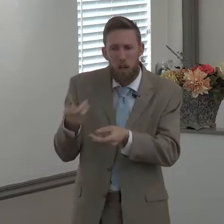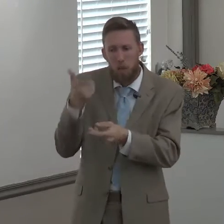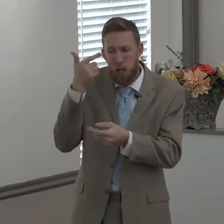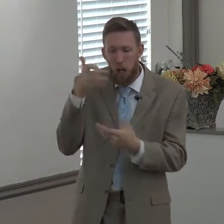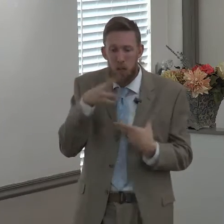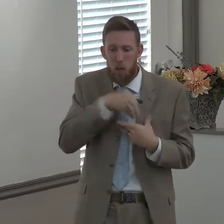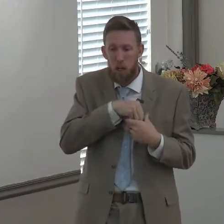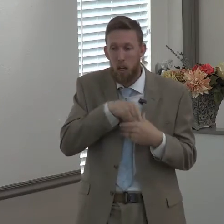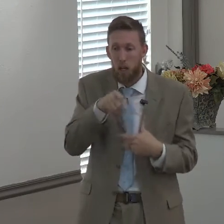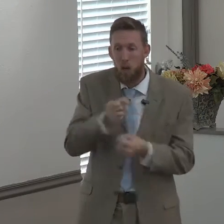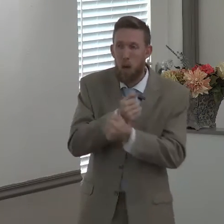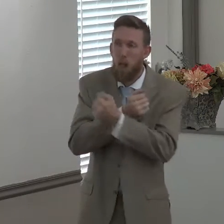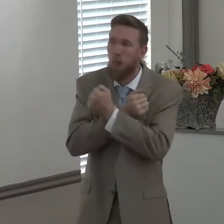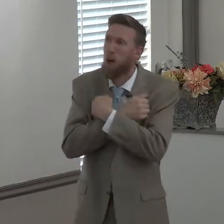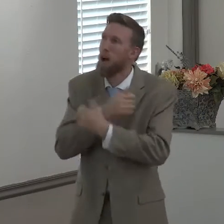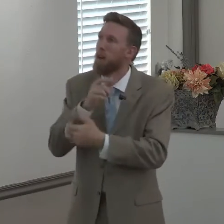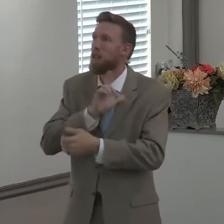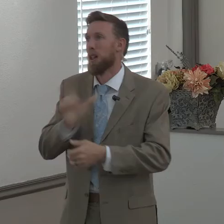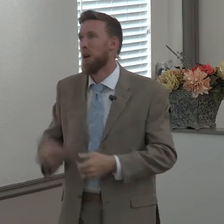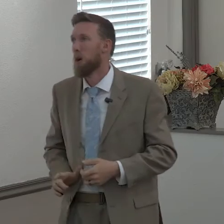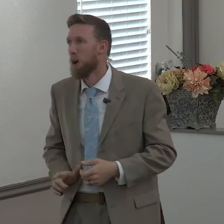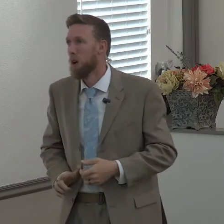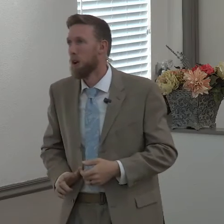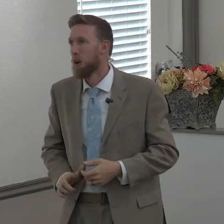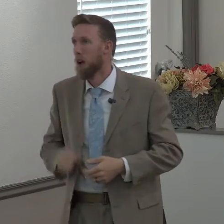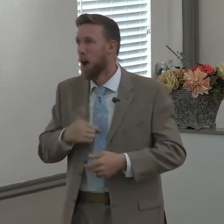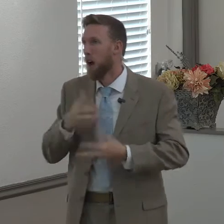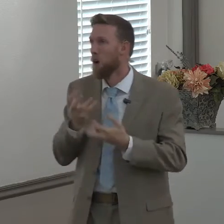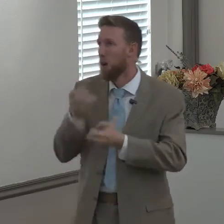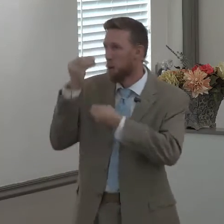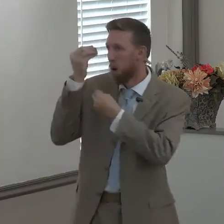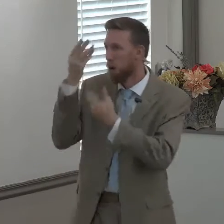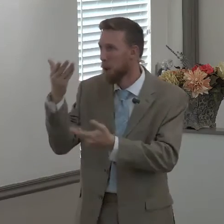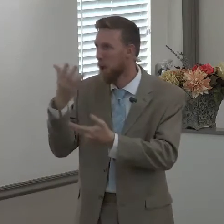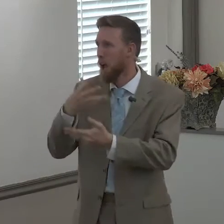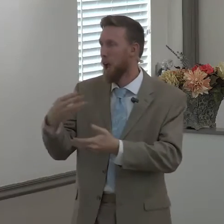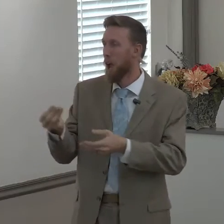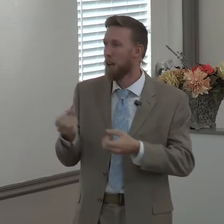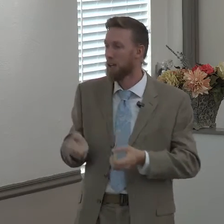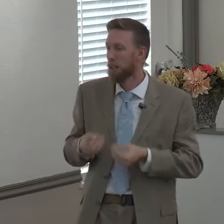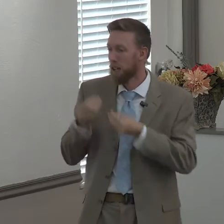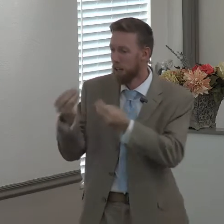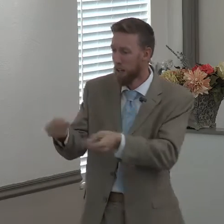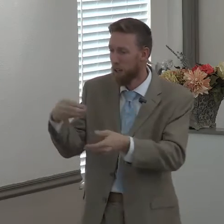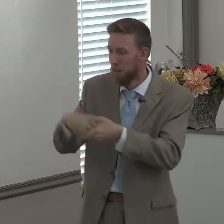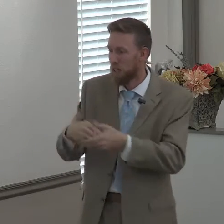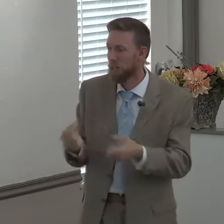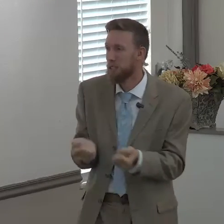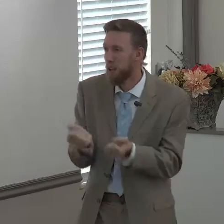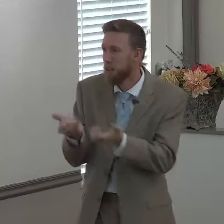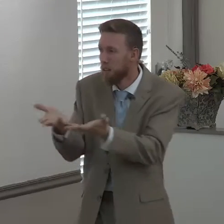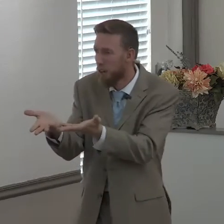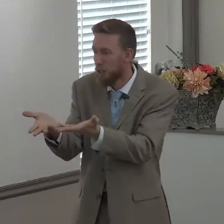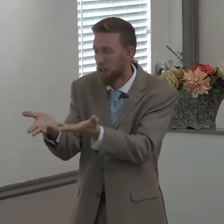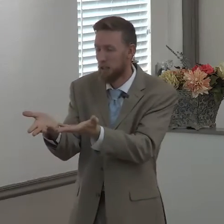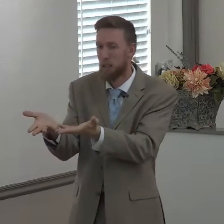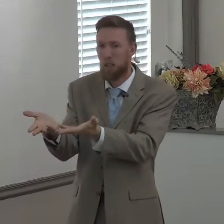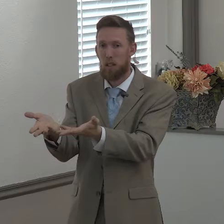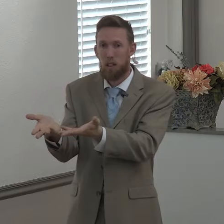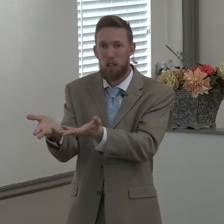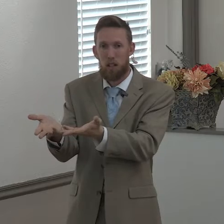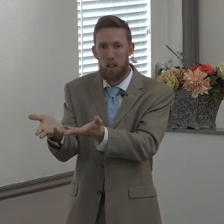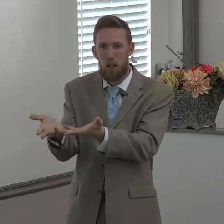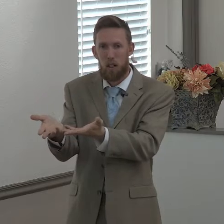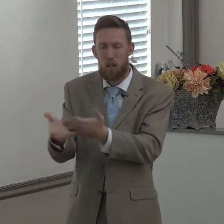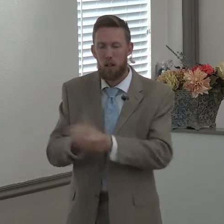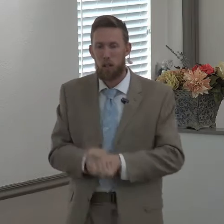But without sacrificial love, why are you giving this? Are you giving this because you